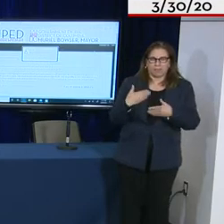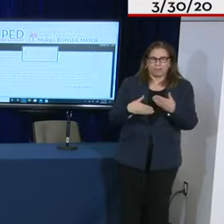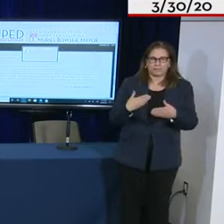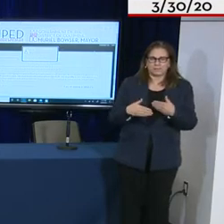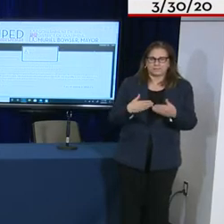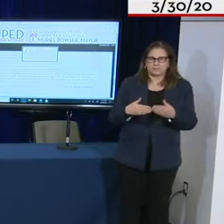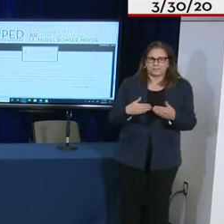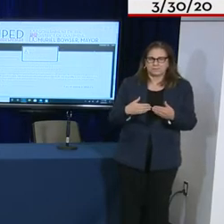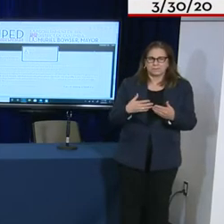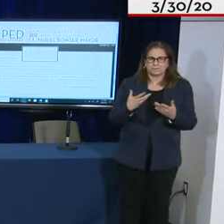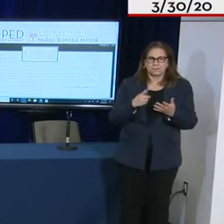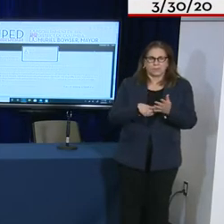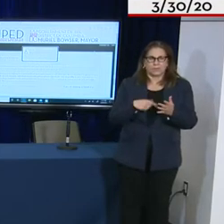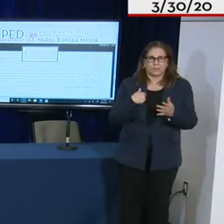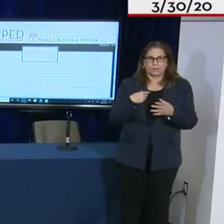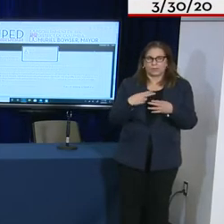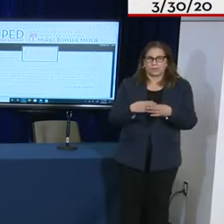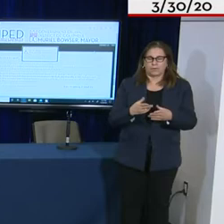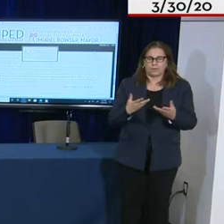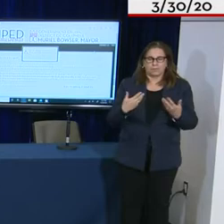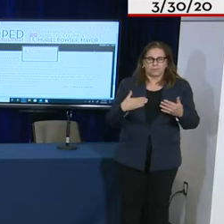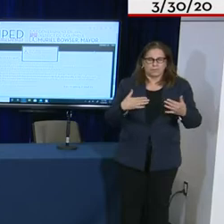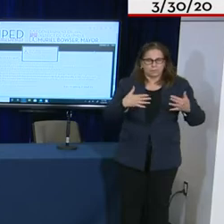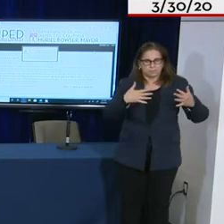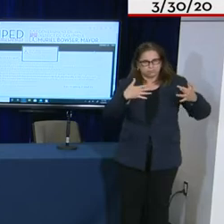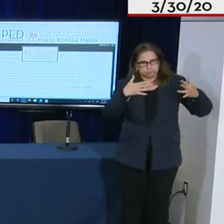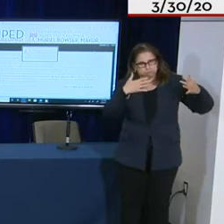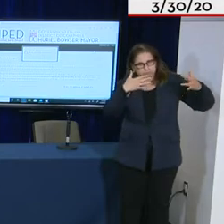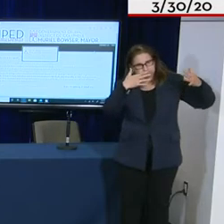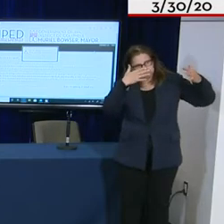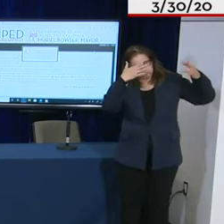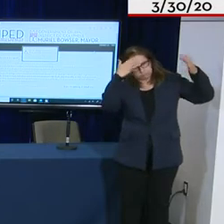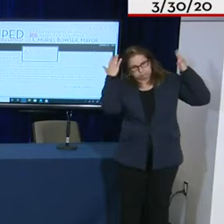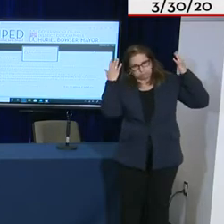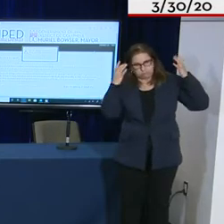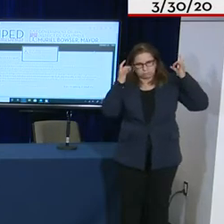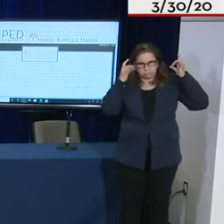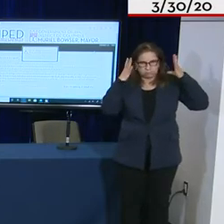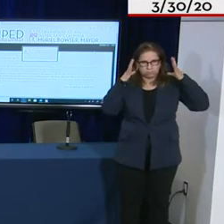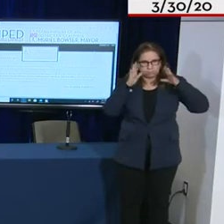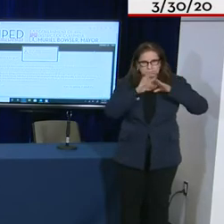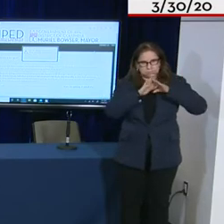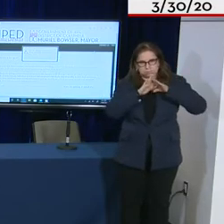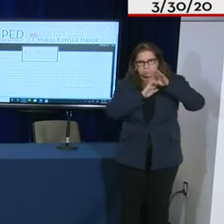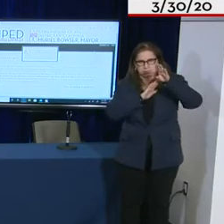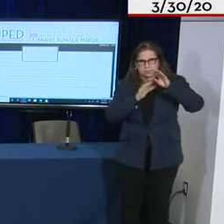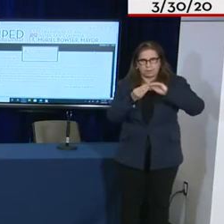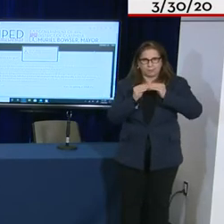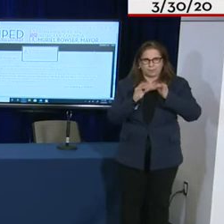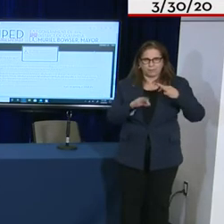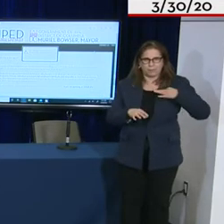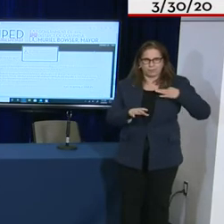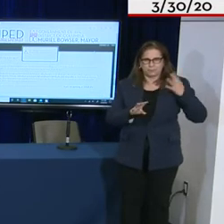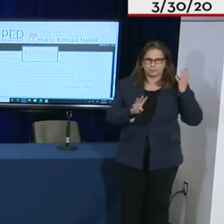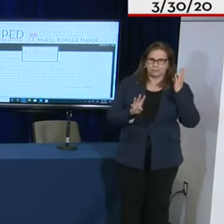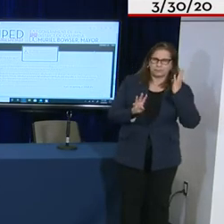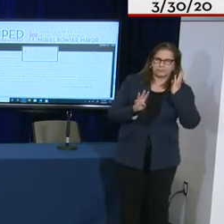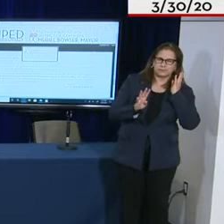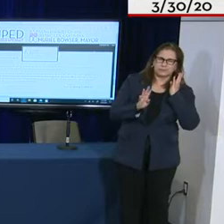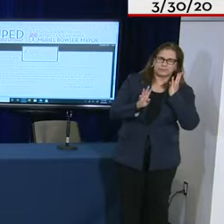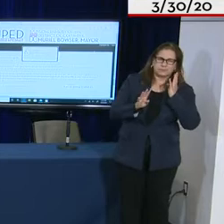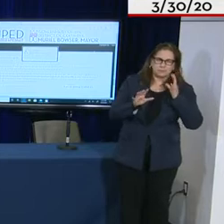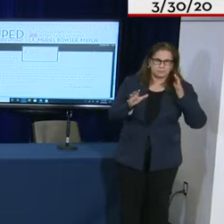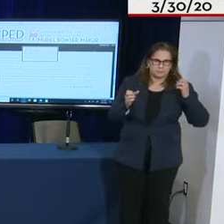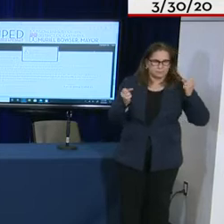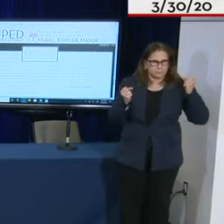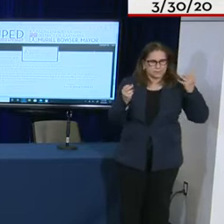an unprecedented number of claims. We every evening post the numbers online